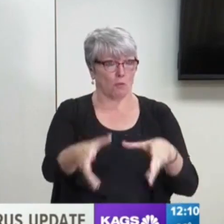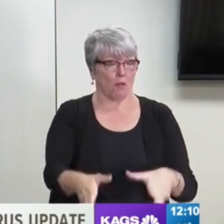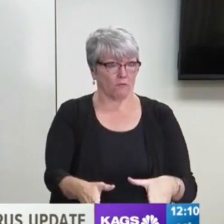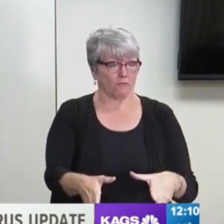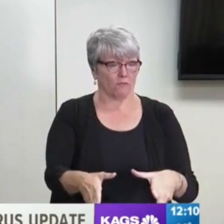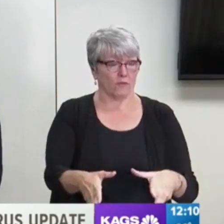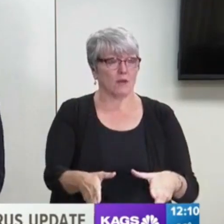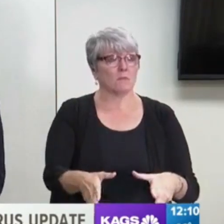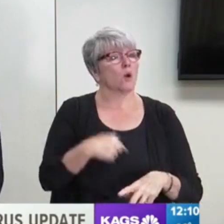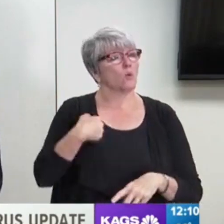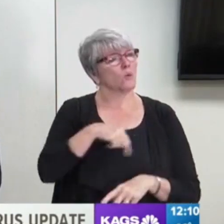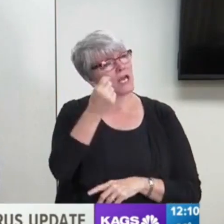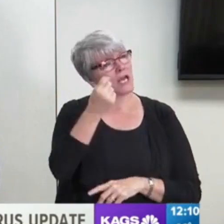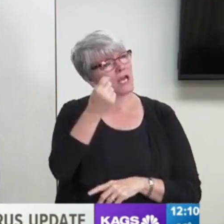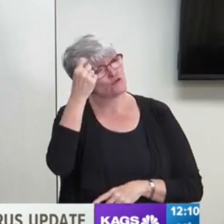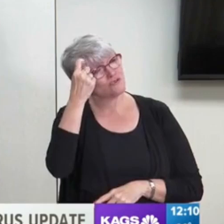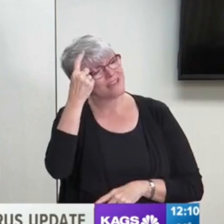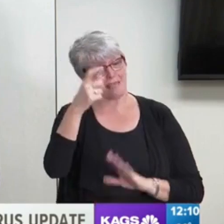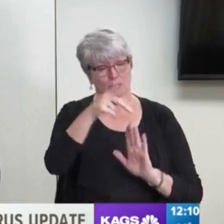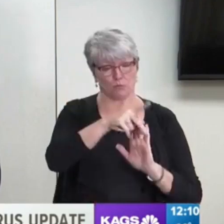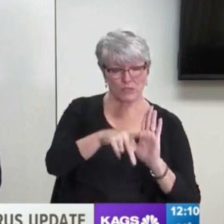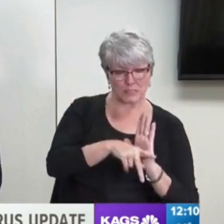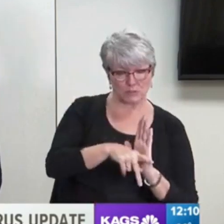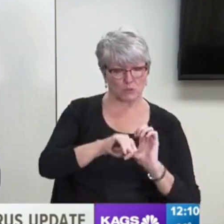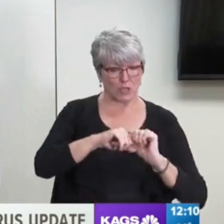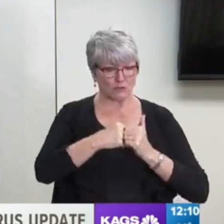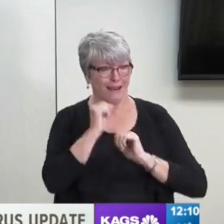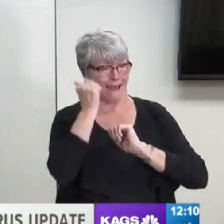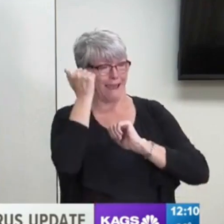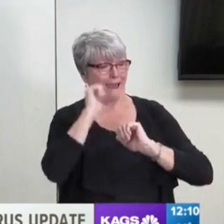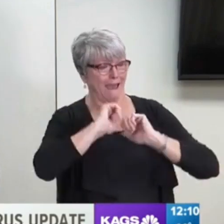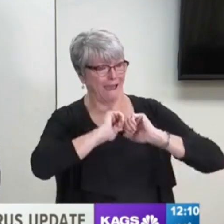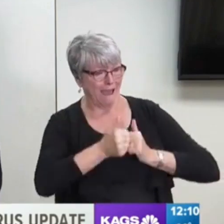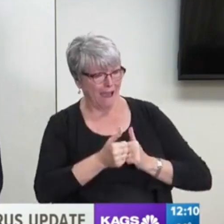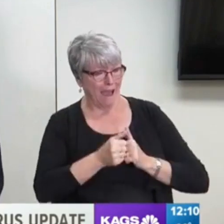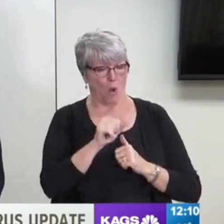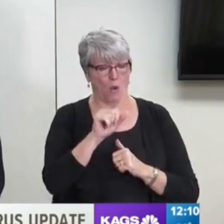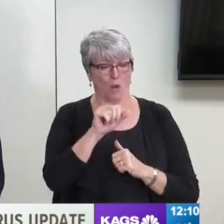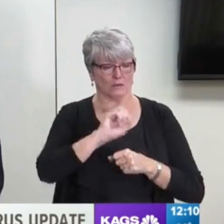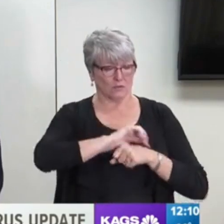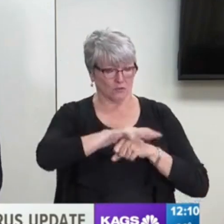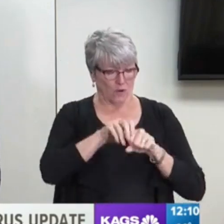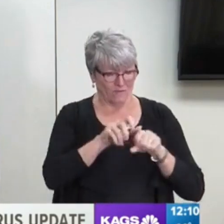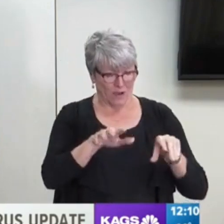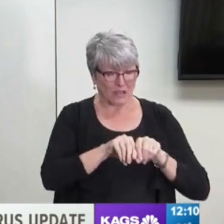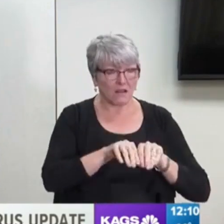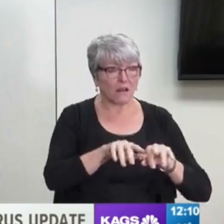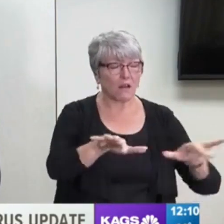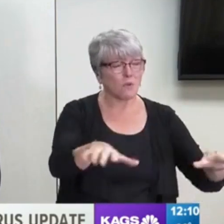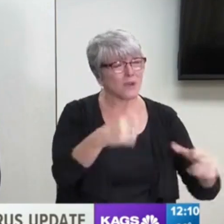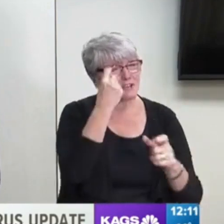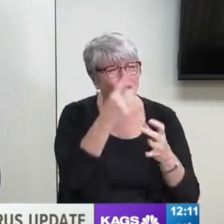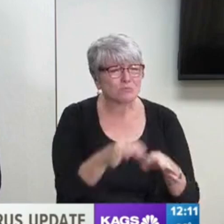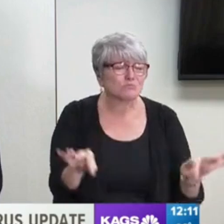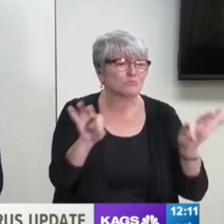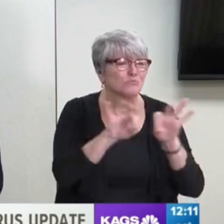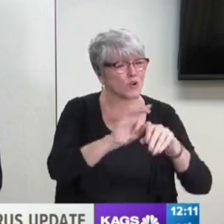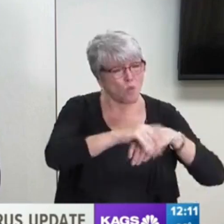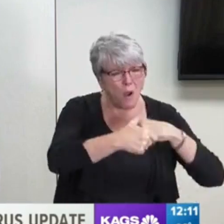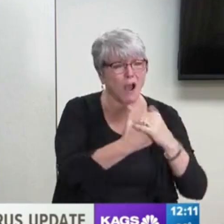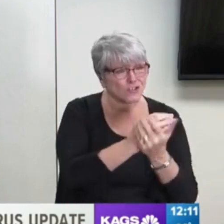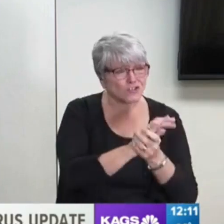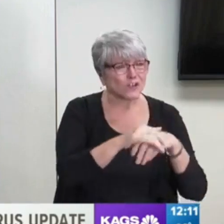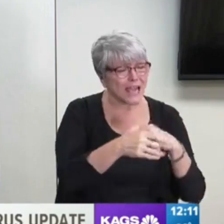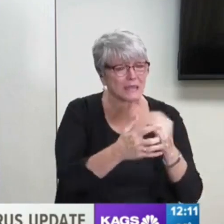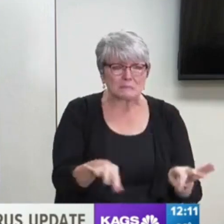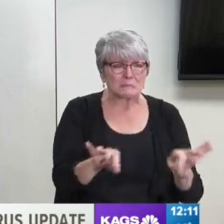But we understand the principles of how this virus transmits. Now, we understand that how critical hand hygiene is. We've talked in previous press conferences